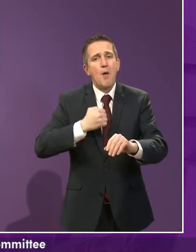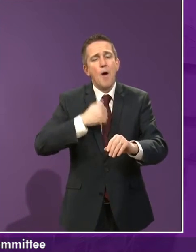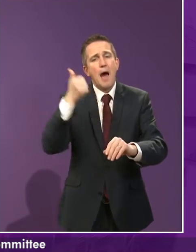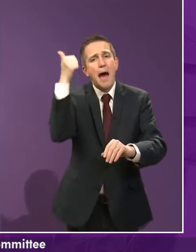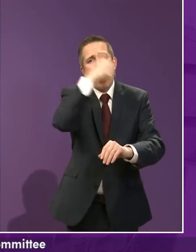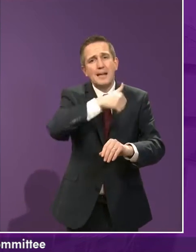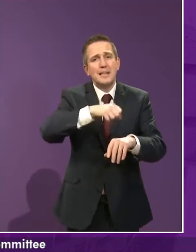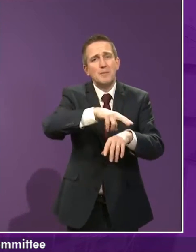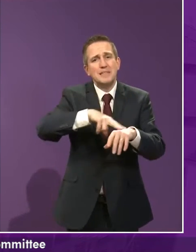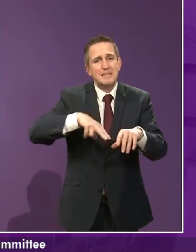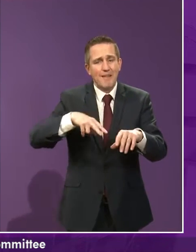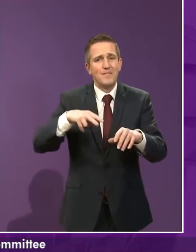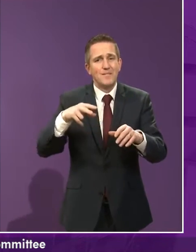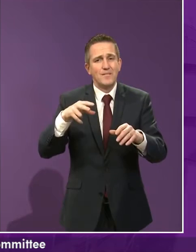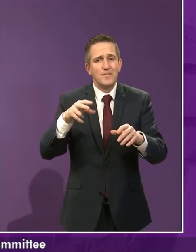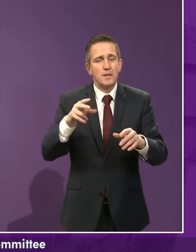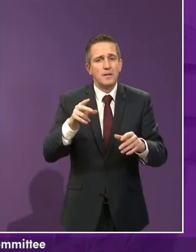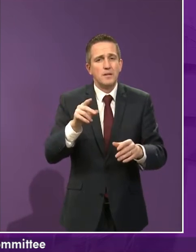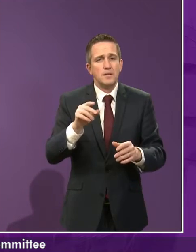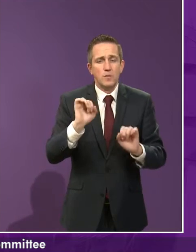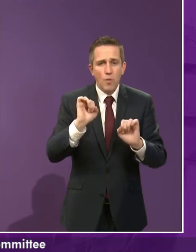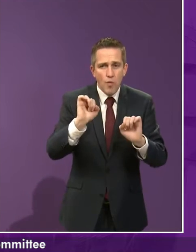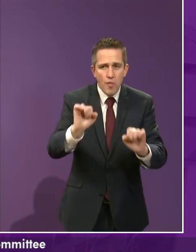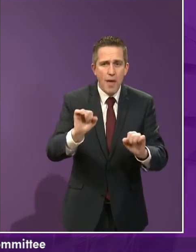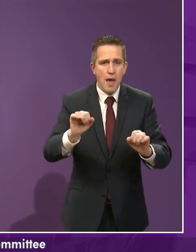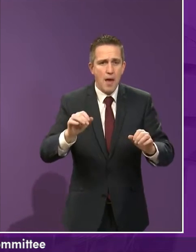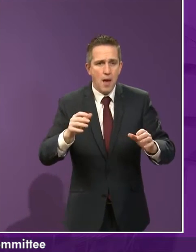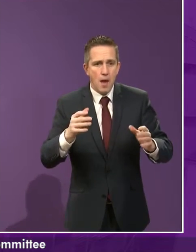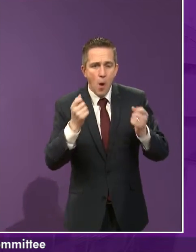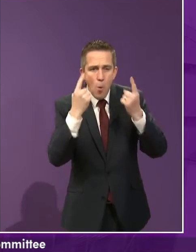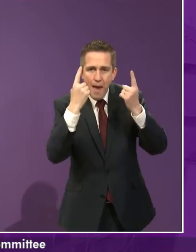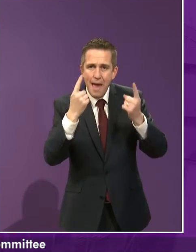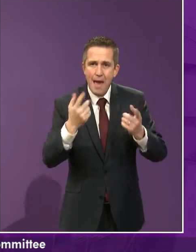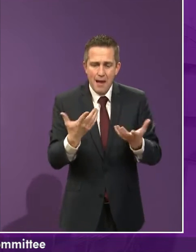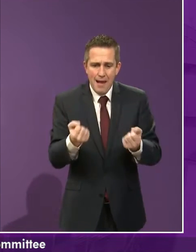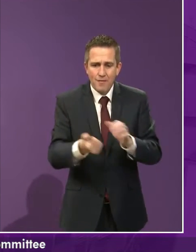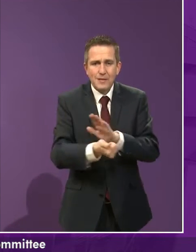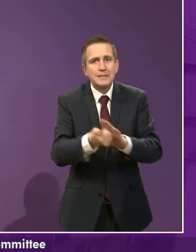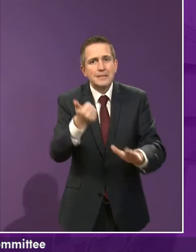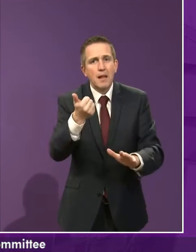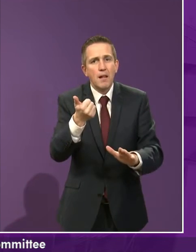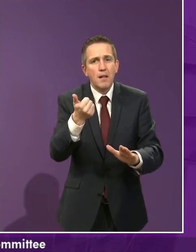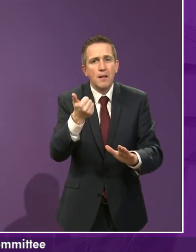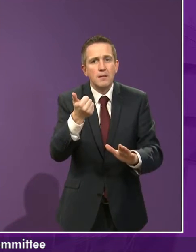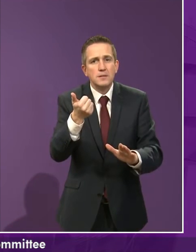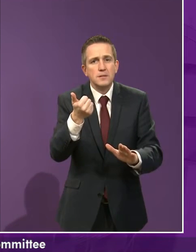academic community to try and equip them really to feel